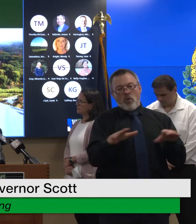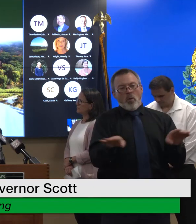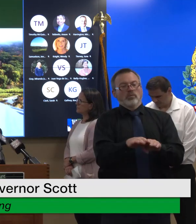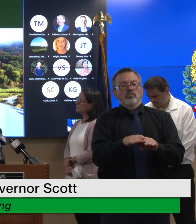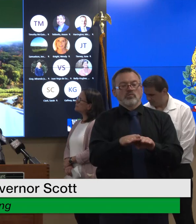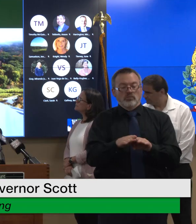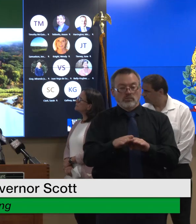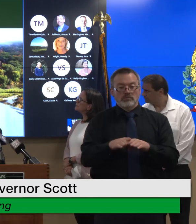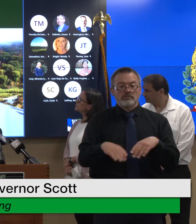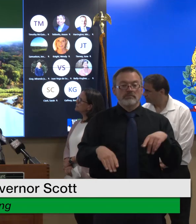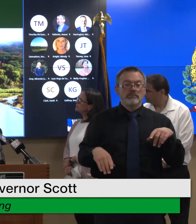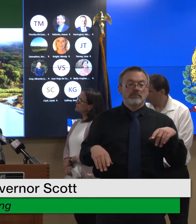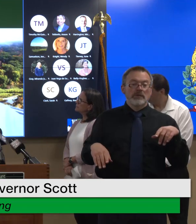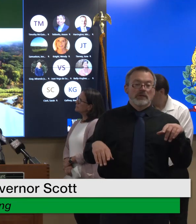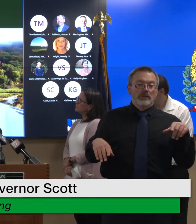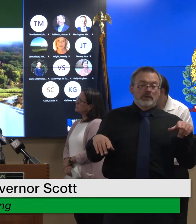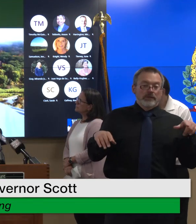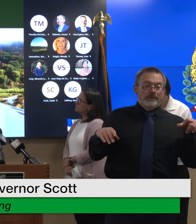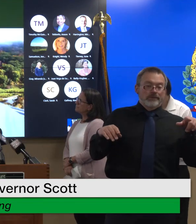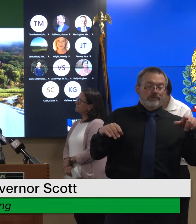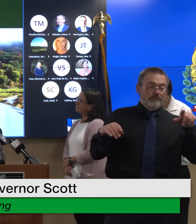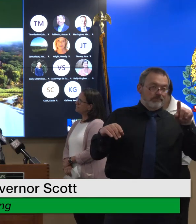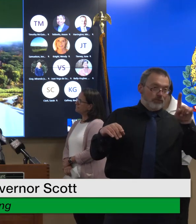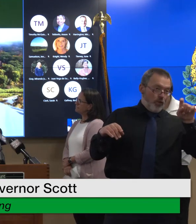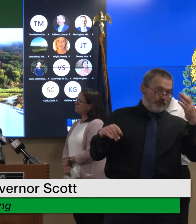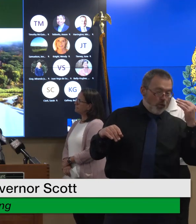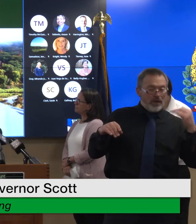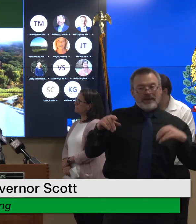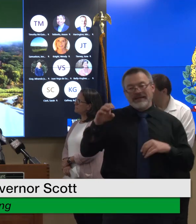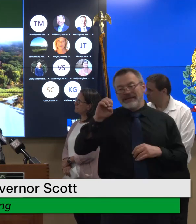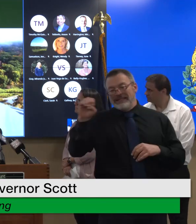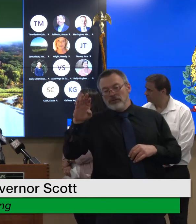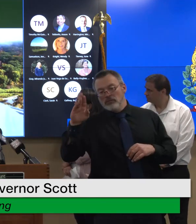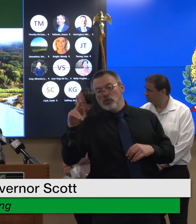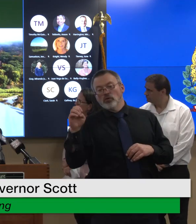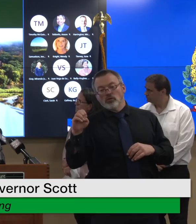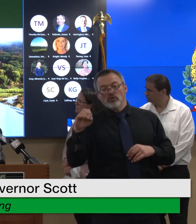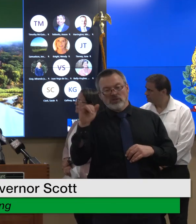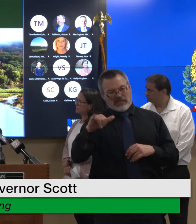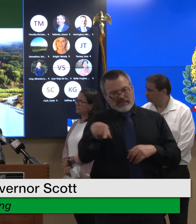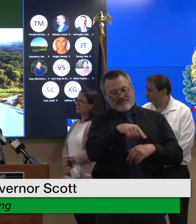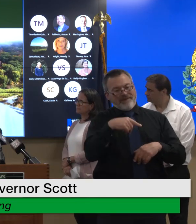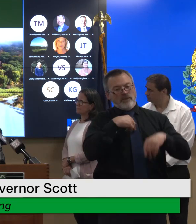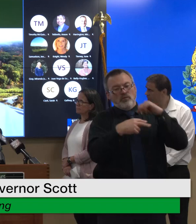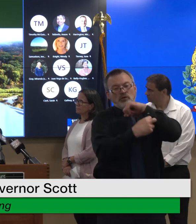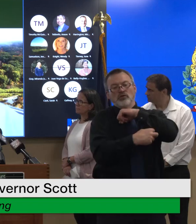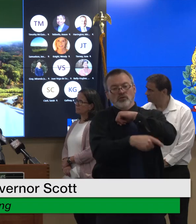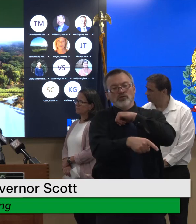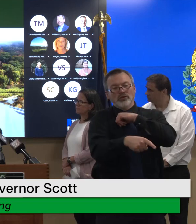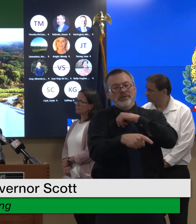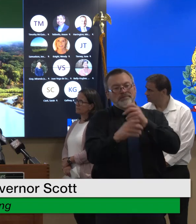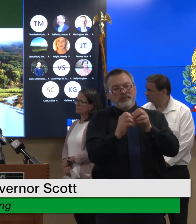Route 114 in East Burke due to a bridge which is severely compromised.